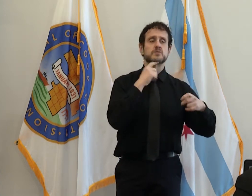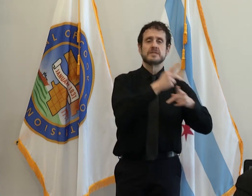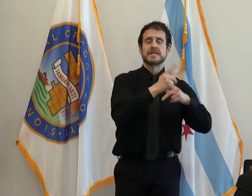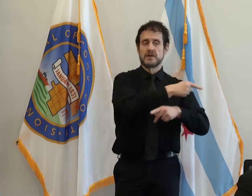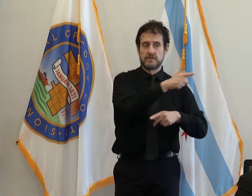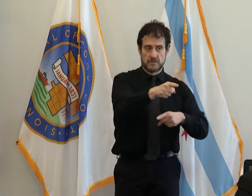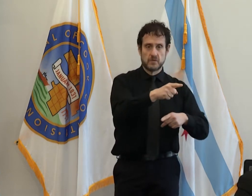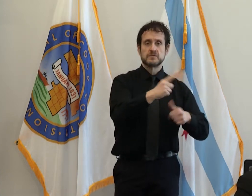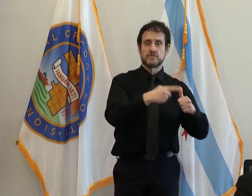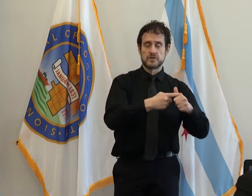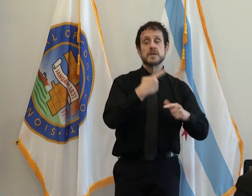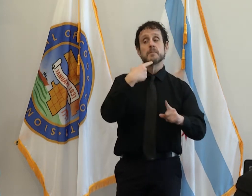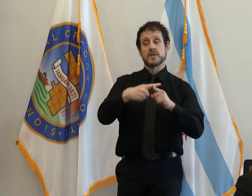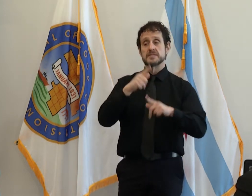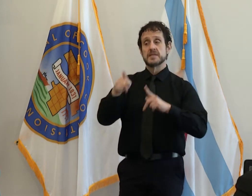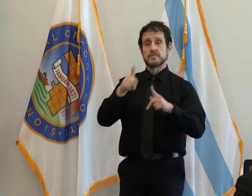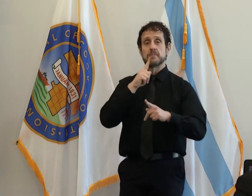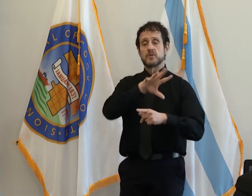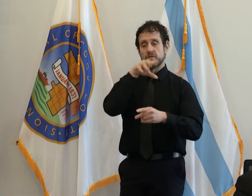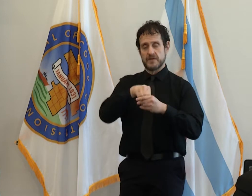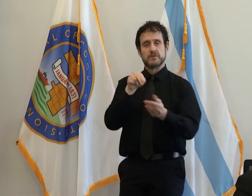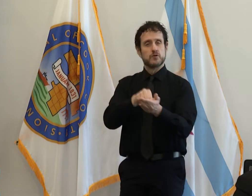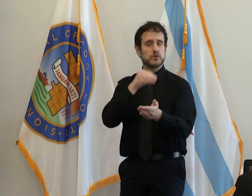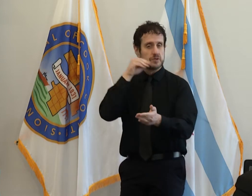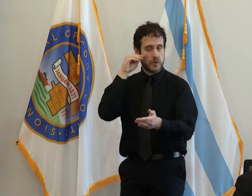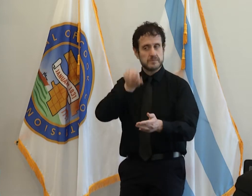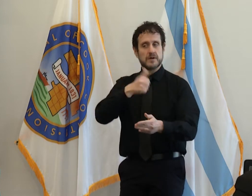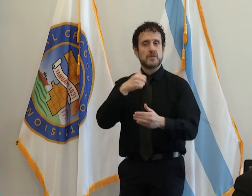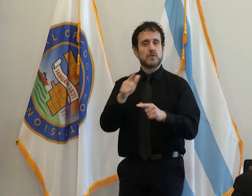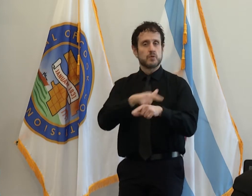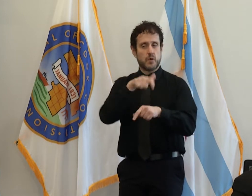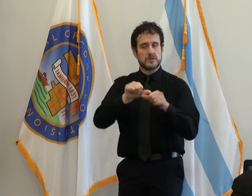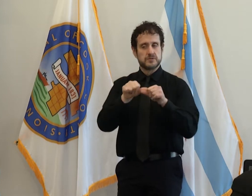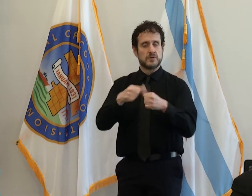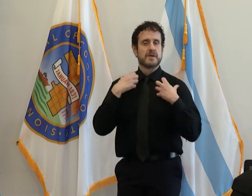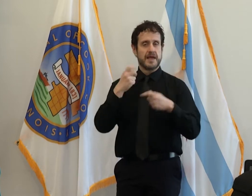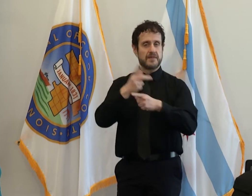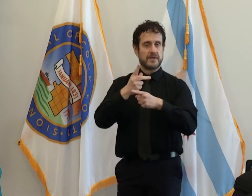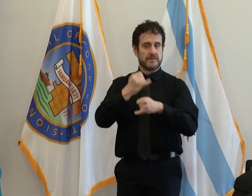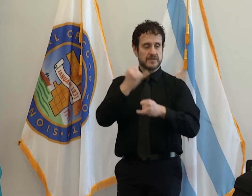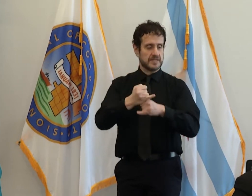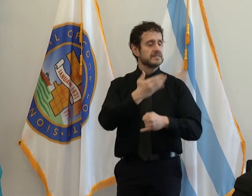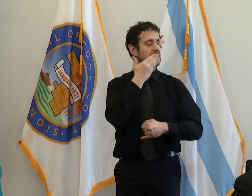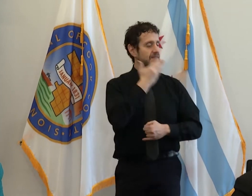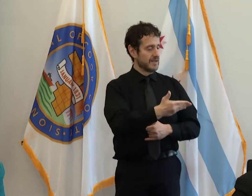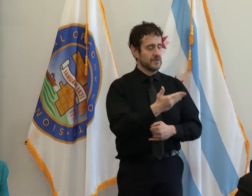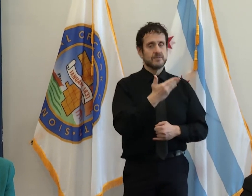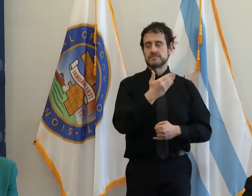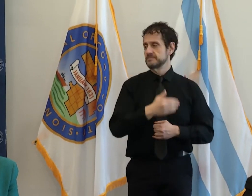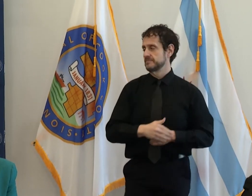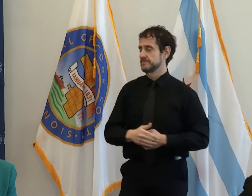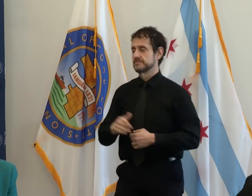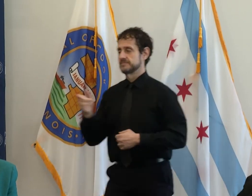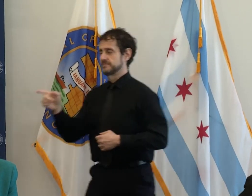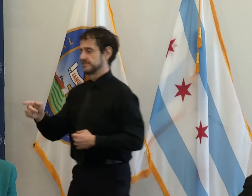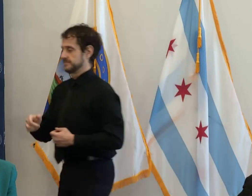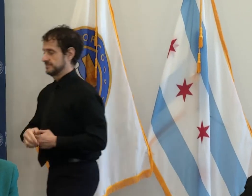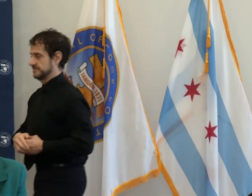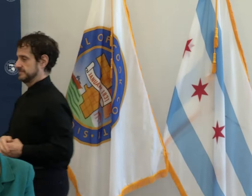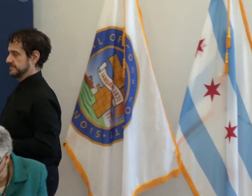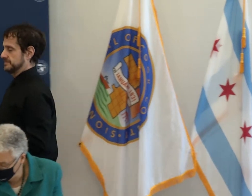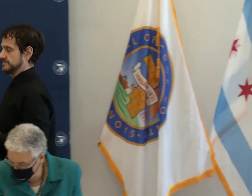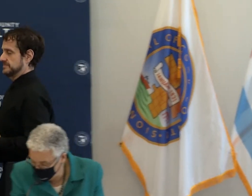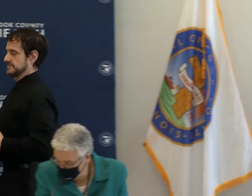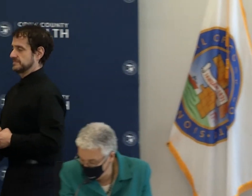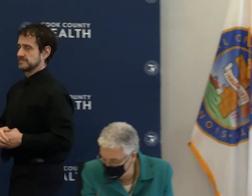Thank you so much. Thank you, Commissioner Deere. And next, our CEO, Israel Rocha. We want to welcome